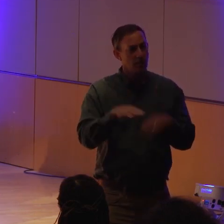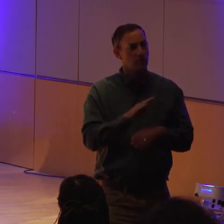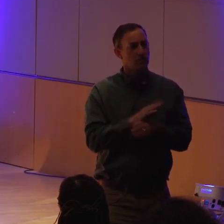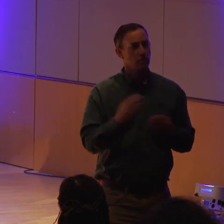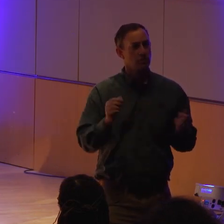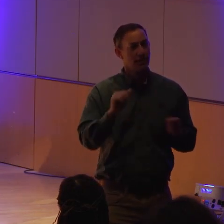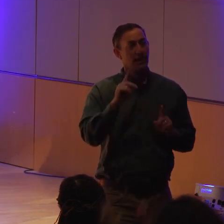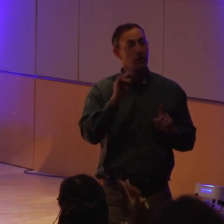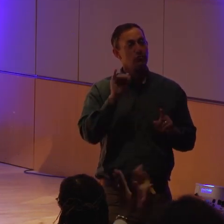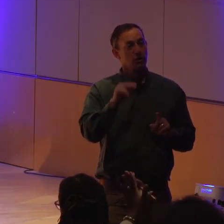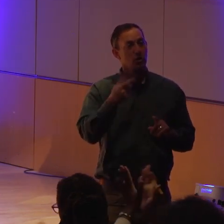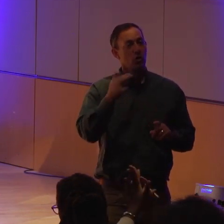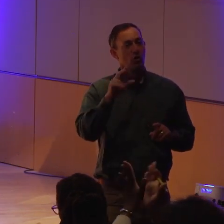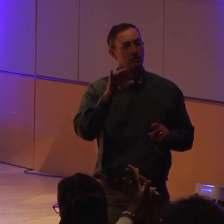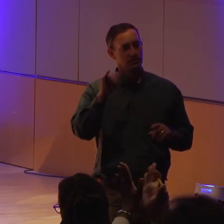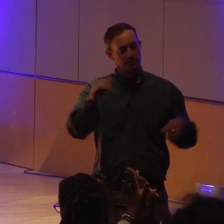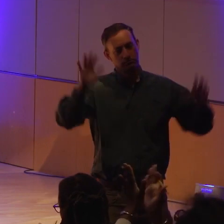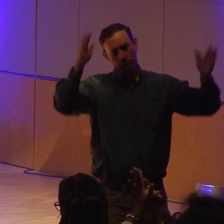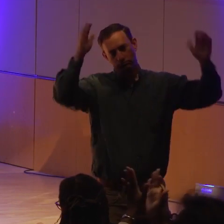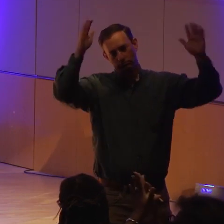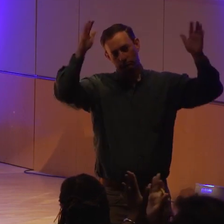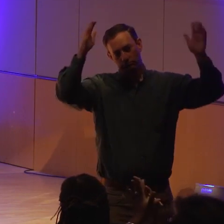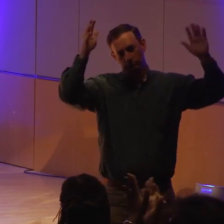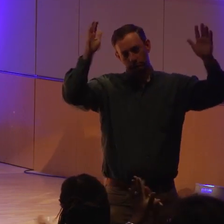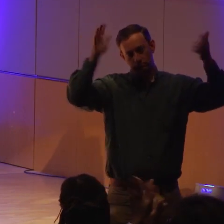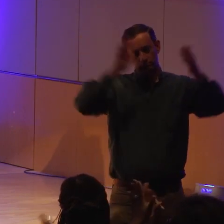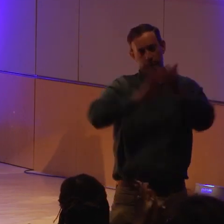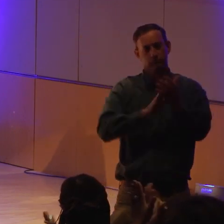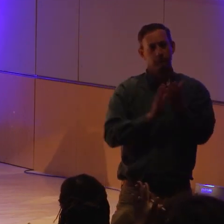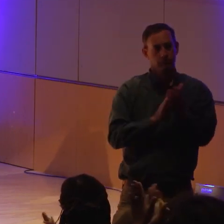Adrian Garcia. Let's give it up for Dr. Director Garcia.